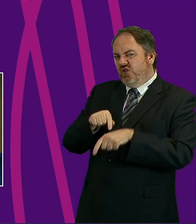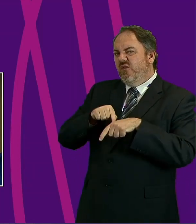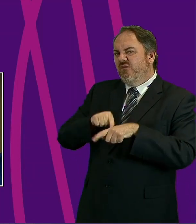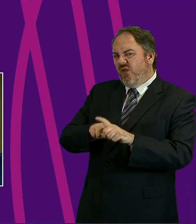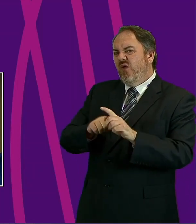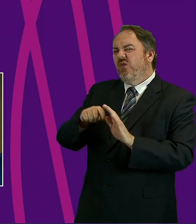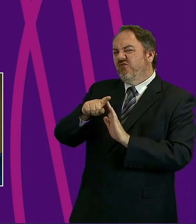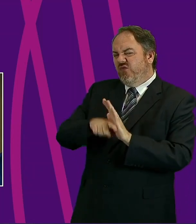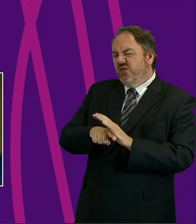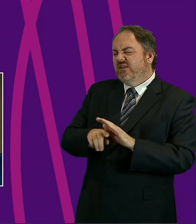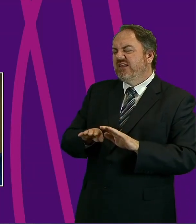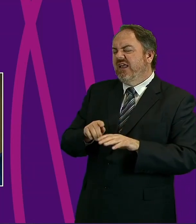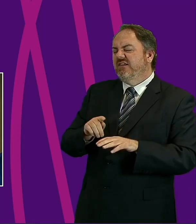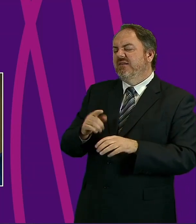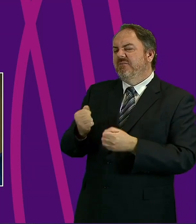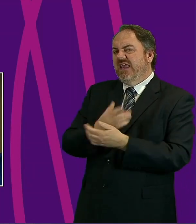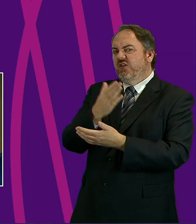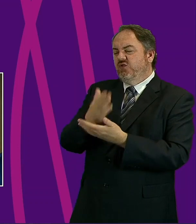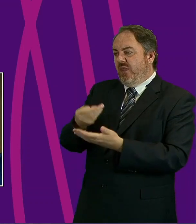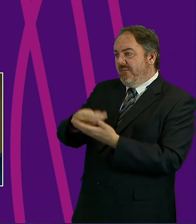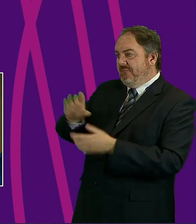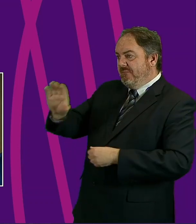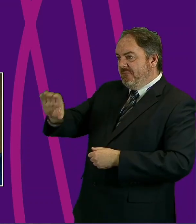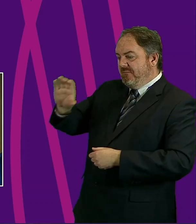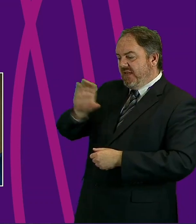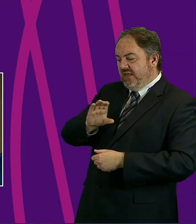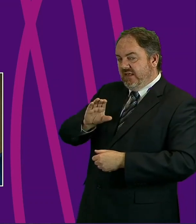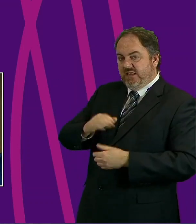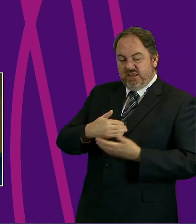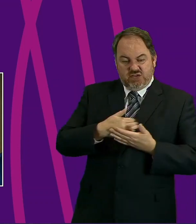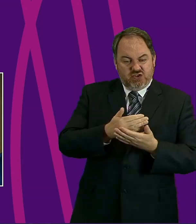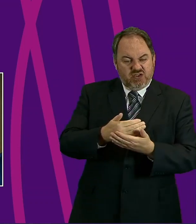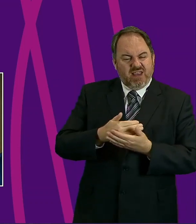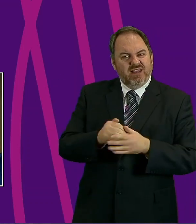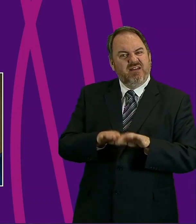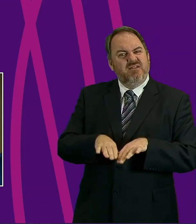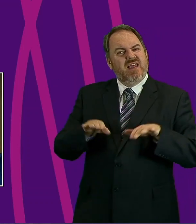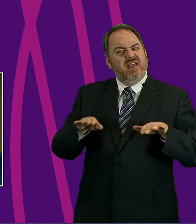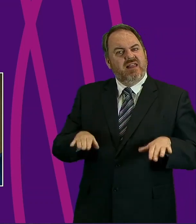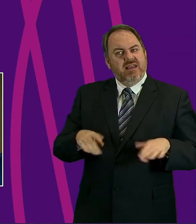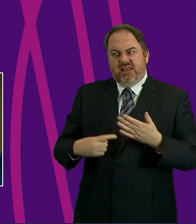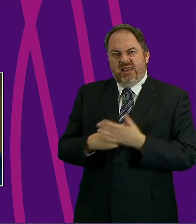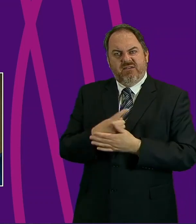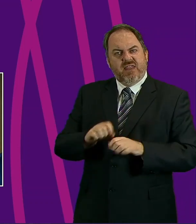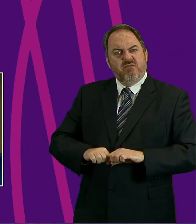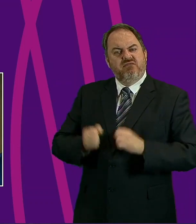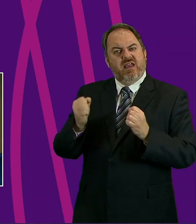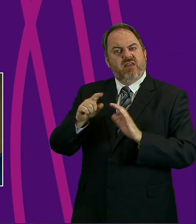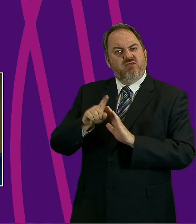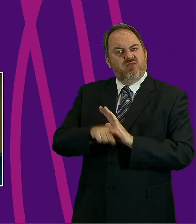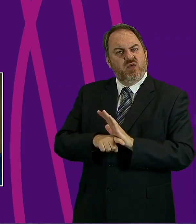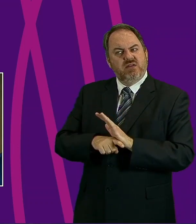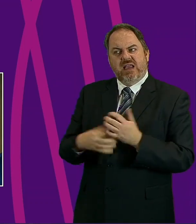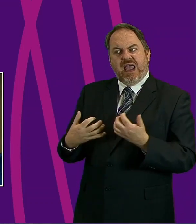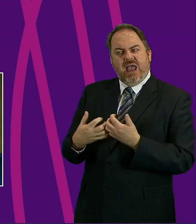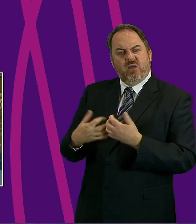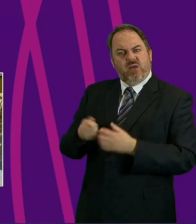the funds in full to eligible employees, and indeed what penalties could be imposed should malpractice be